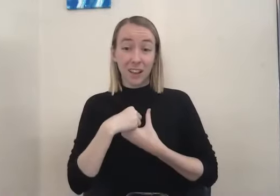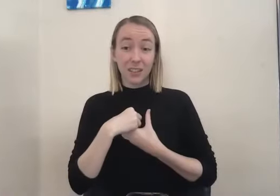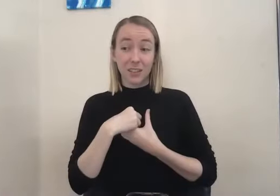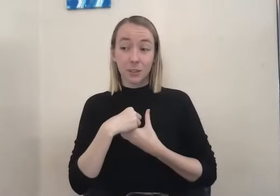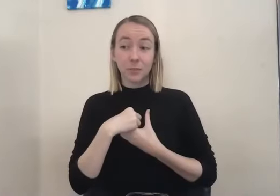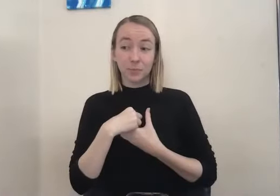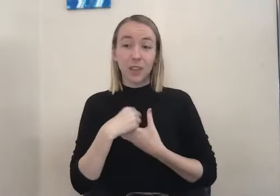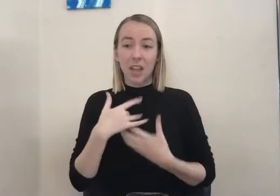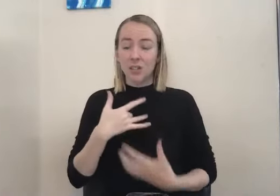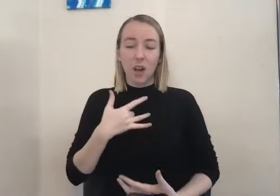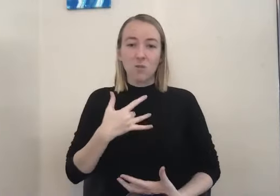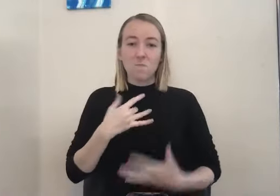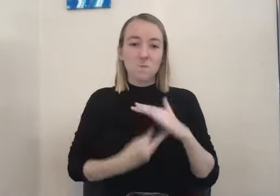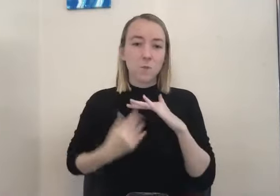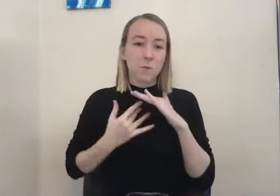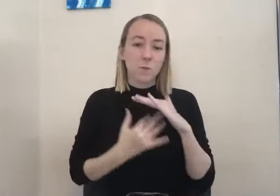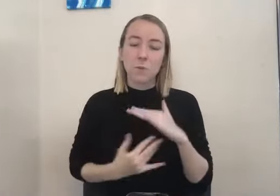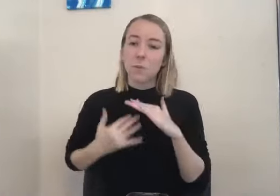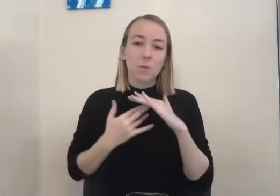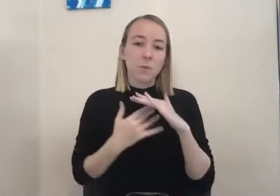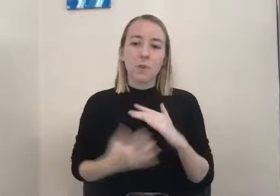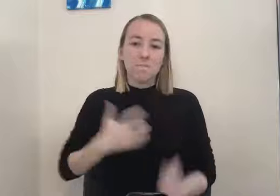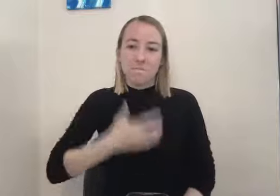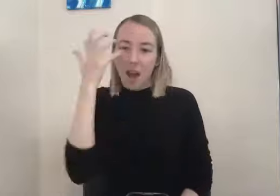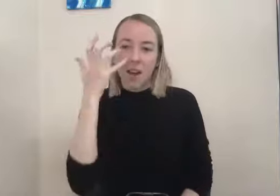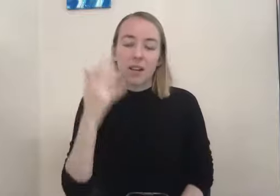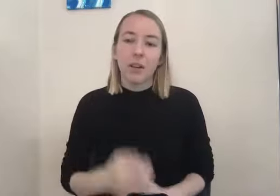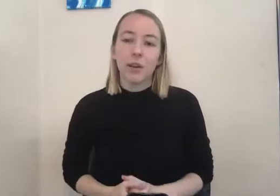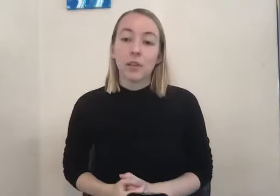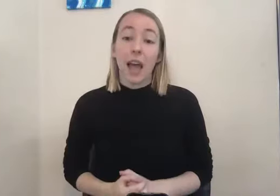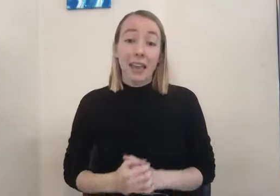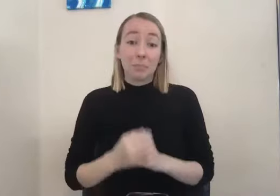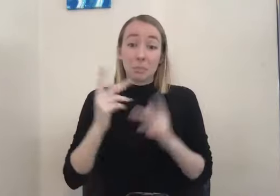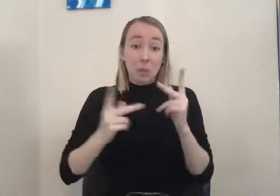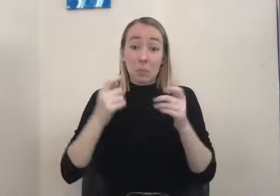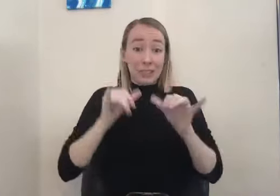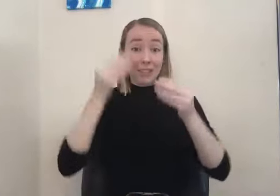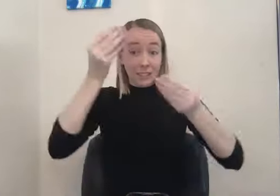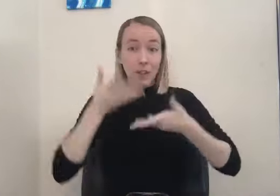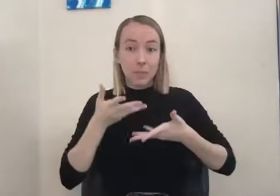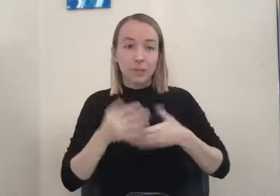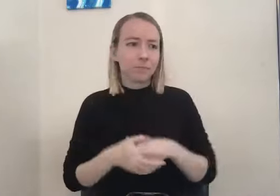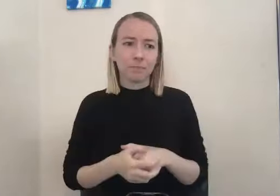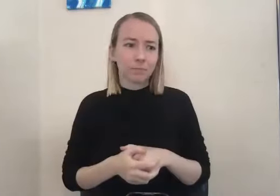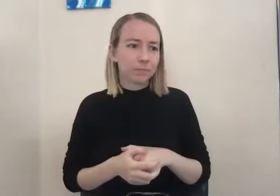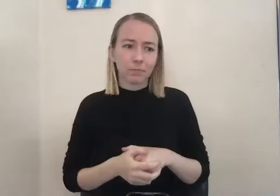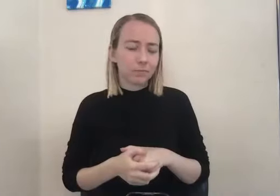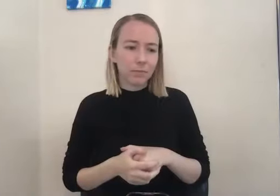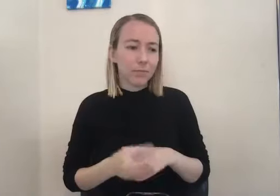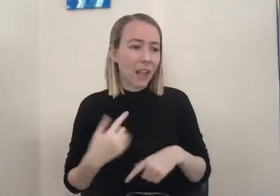I learned to manipulate when I was a child so that I would get taken to places that nobody else would get taken to. Or we'll just